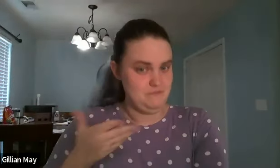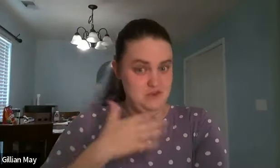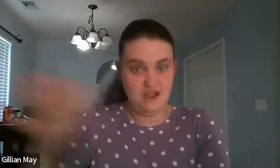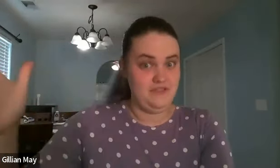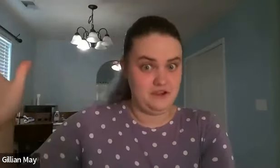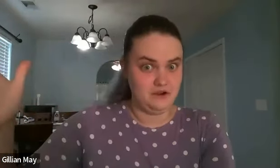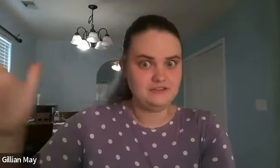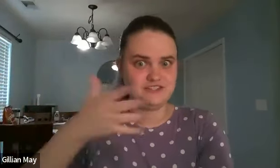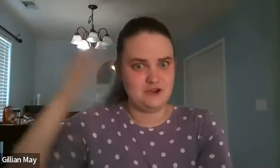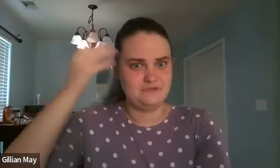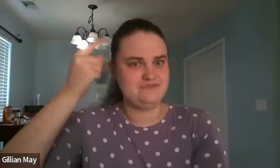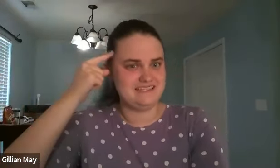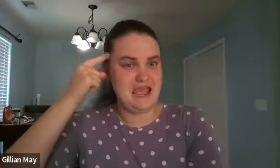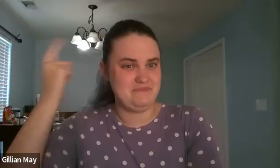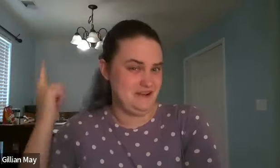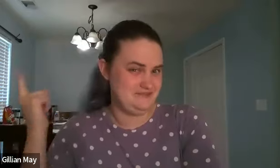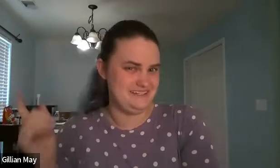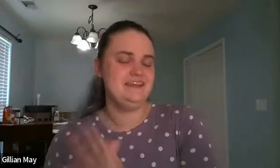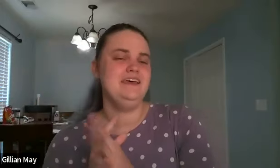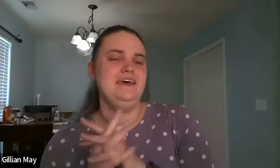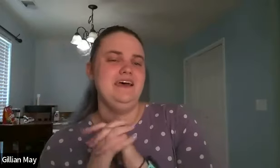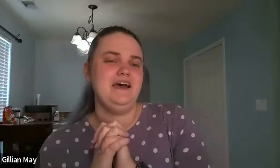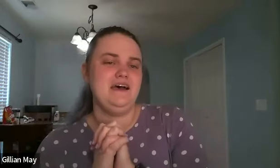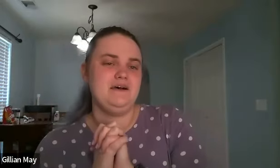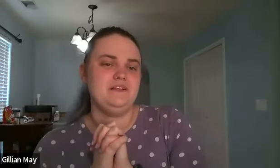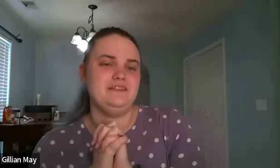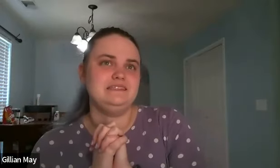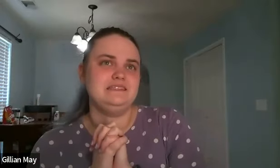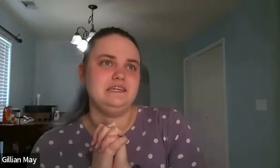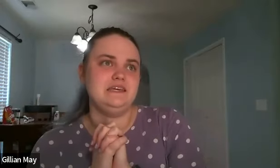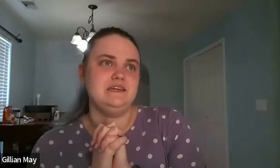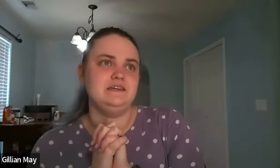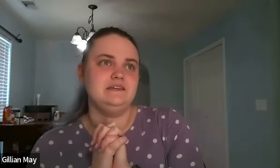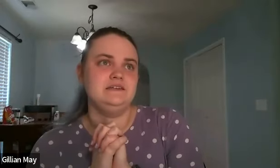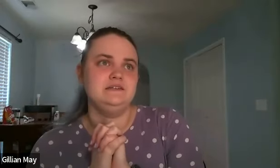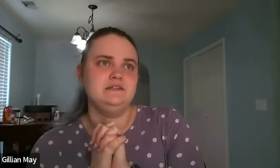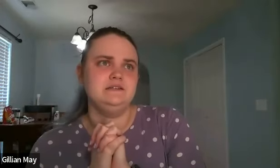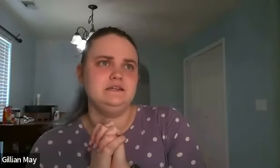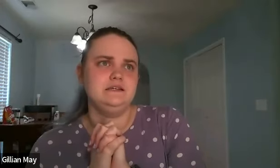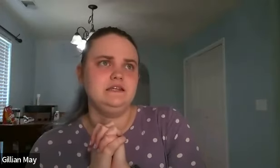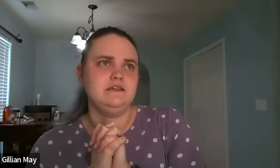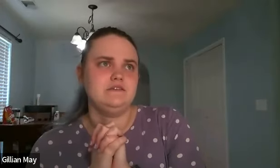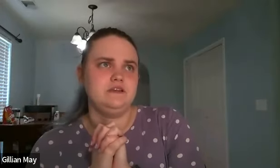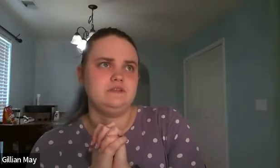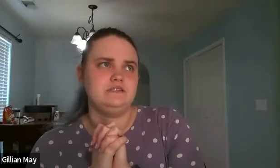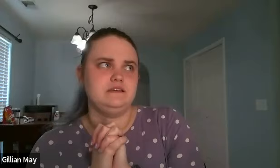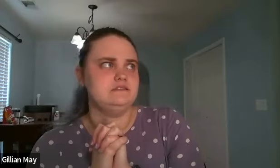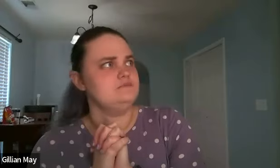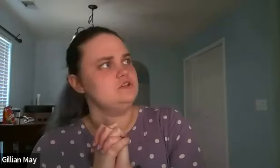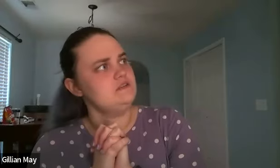I'm not there, so it doesn't happen often. Let's see. Any other family signs? I'm trying to think.